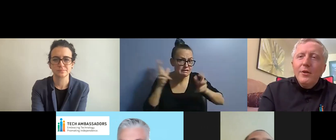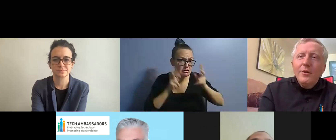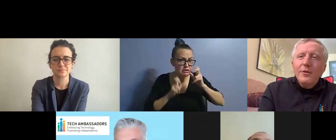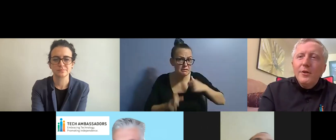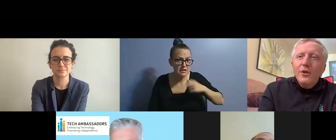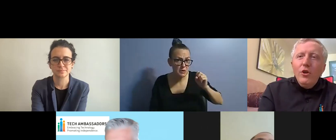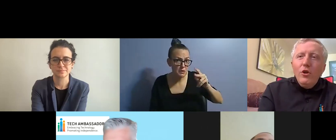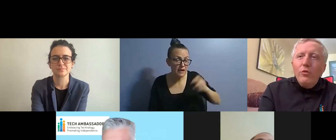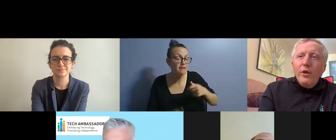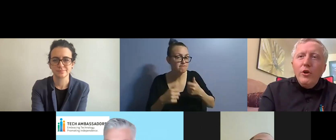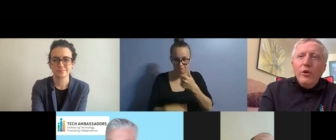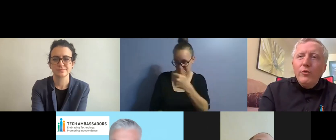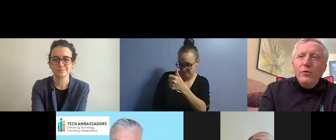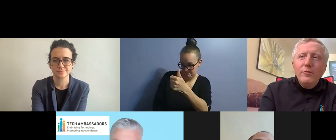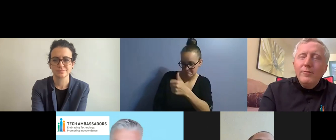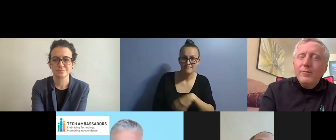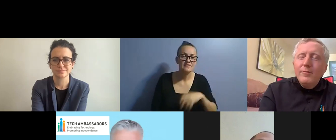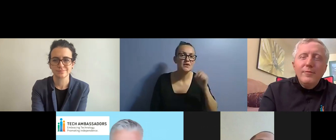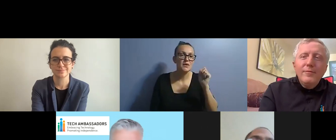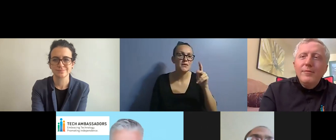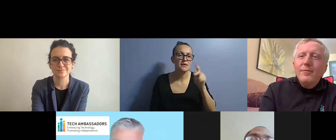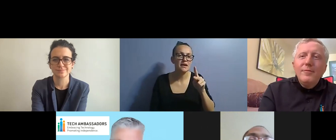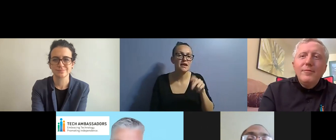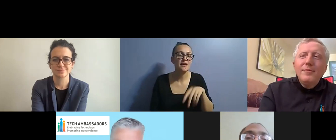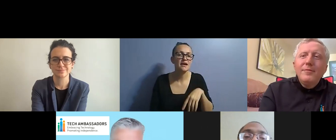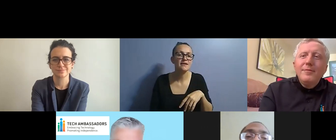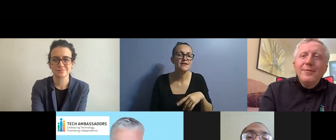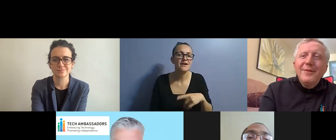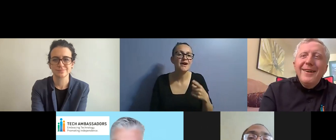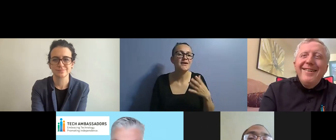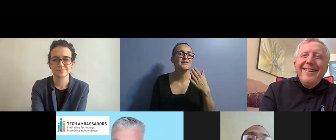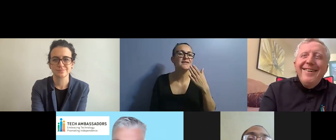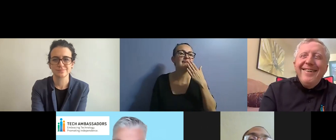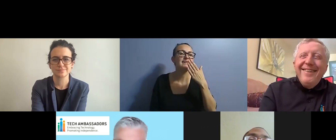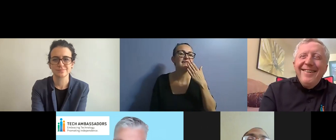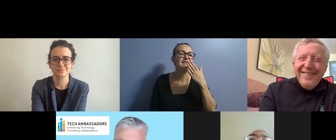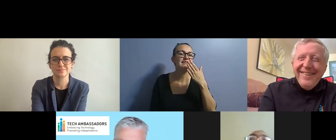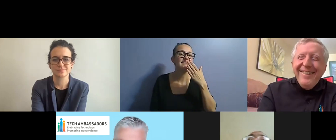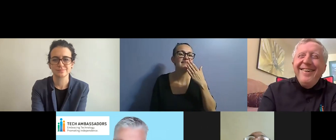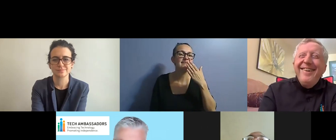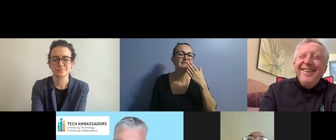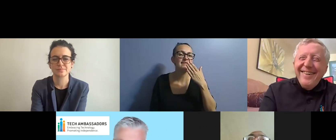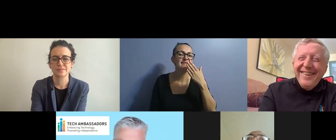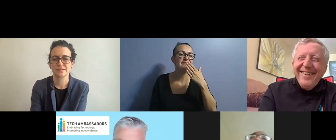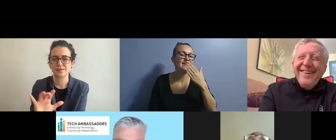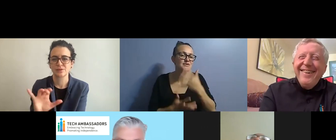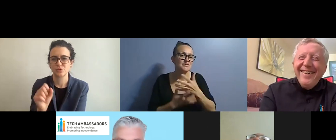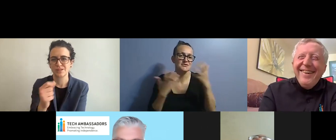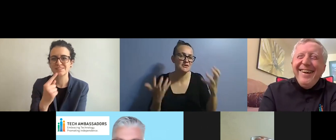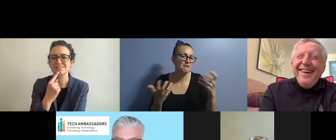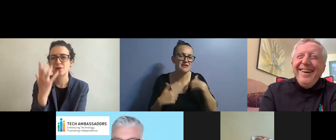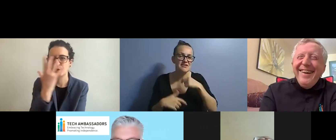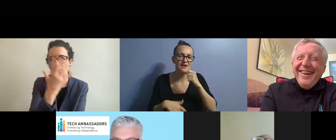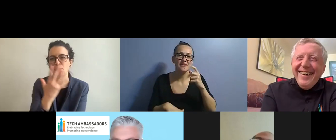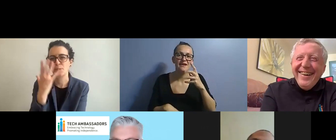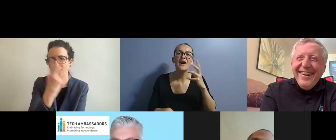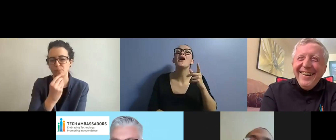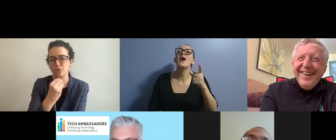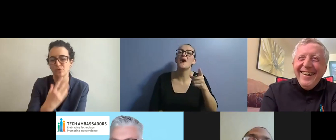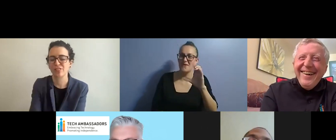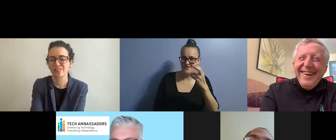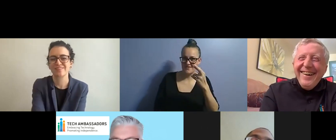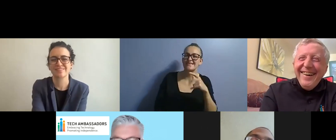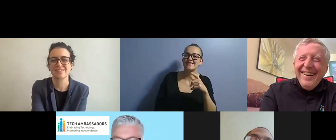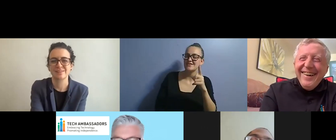Okay, my question beautiful. oh, thank you so much. I'm so not beautiful right